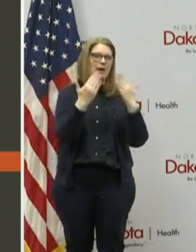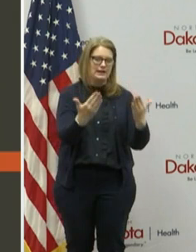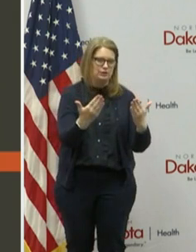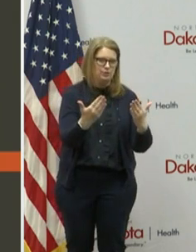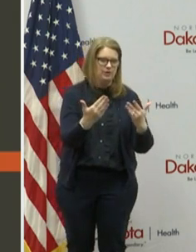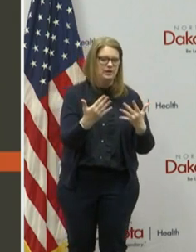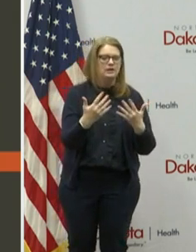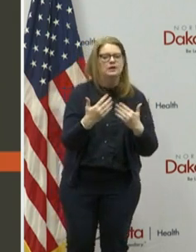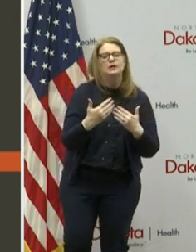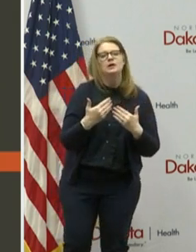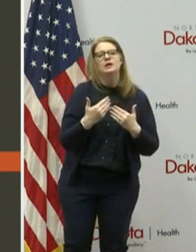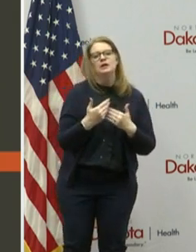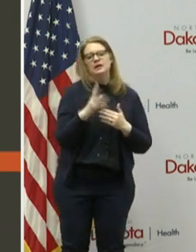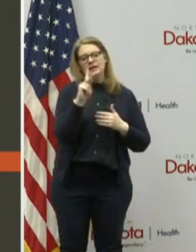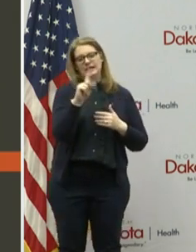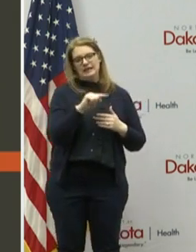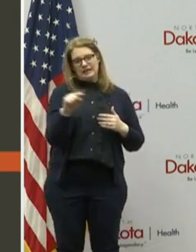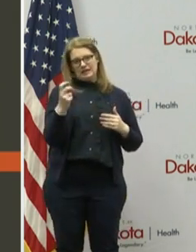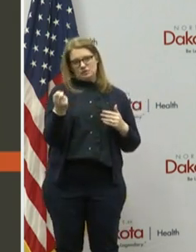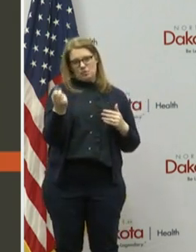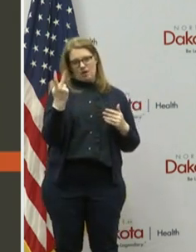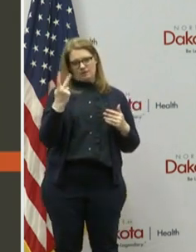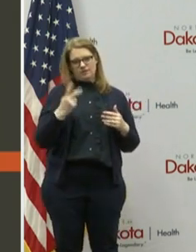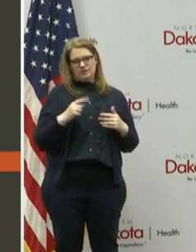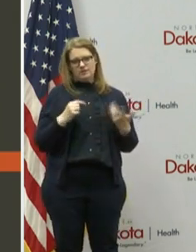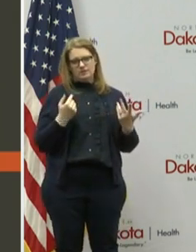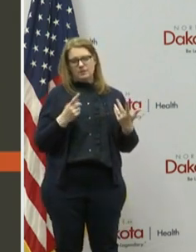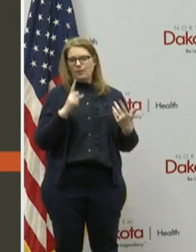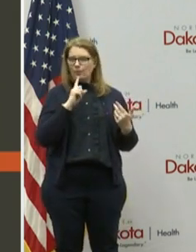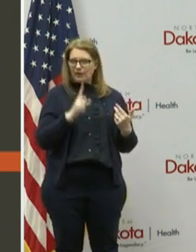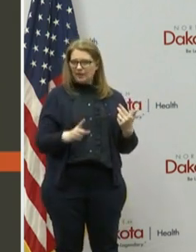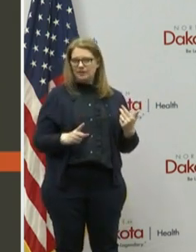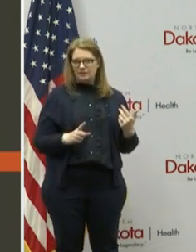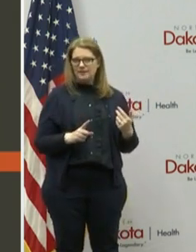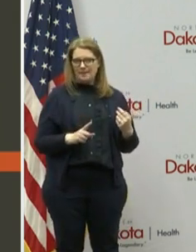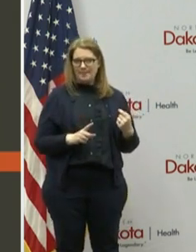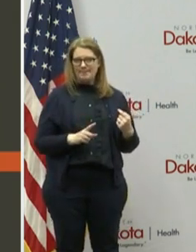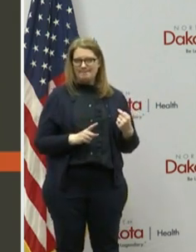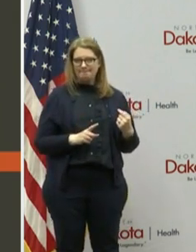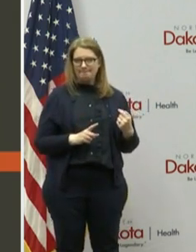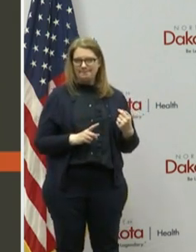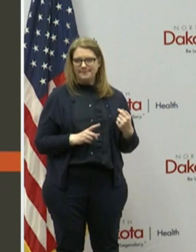And the next topic is K-12, and I want to start with